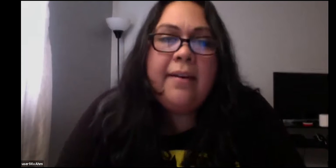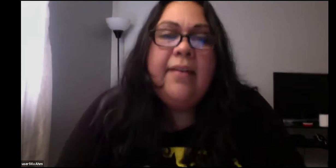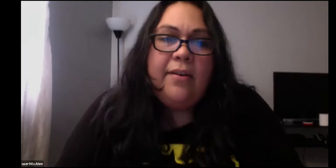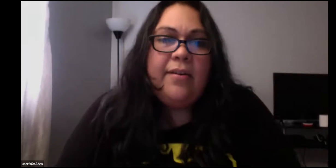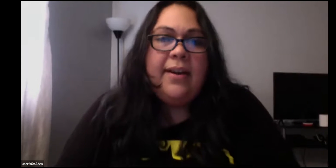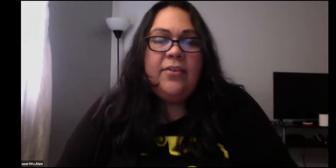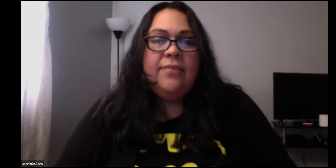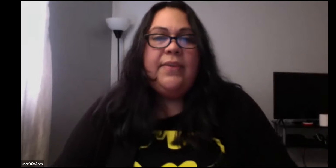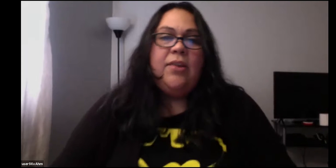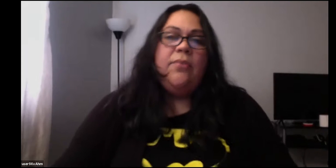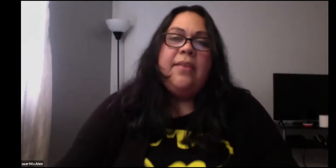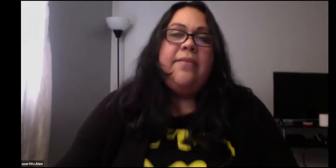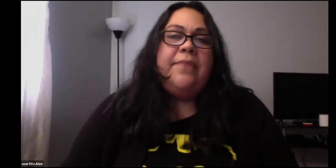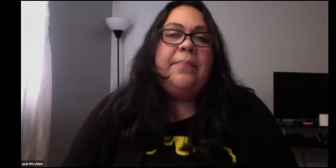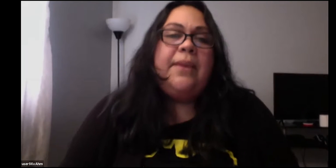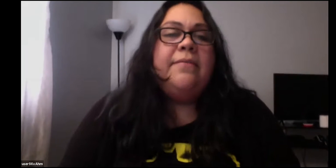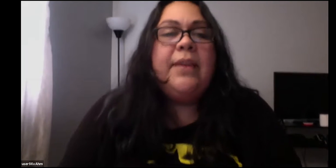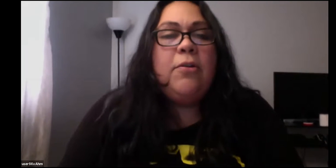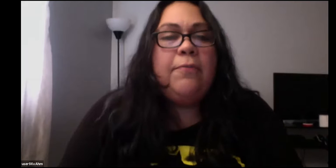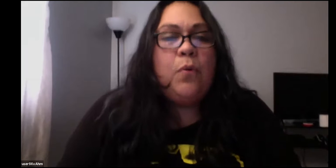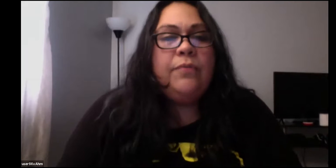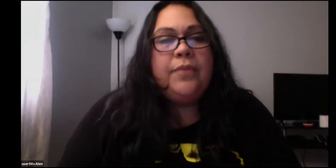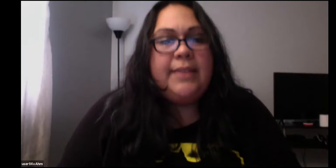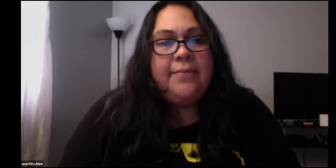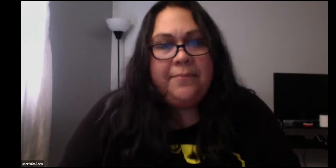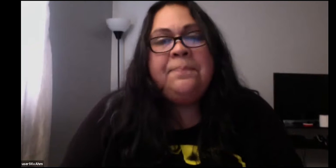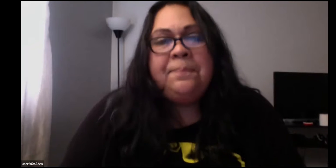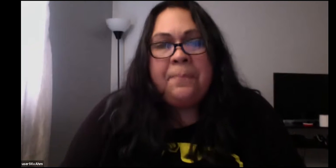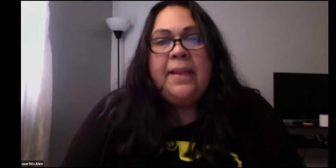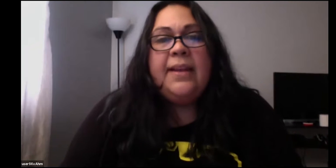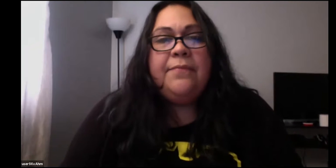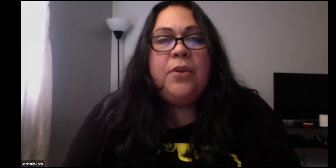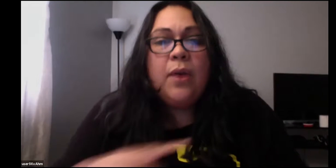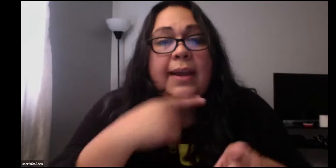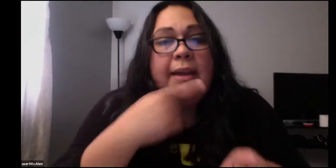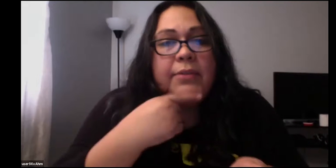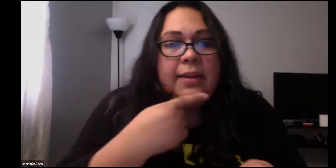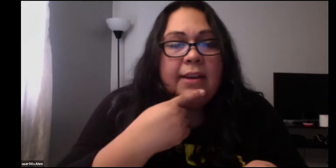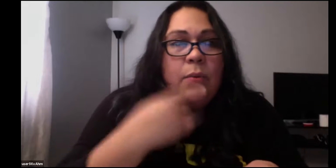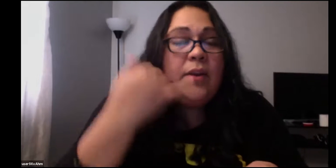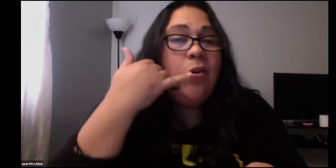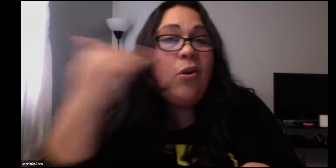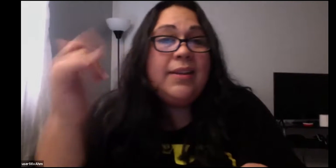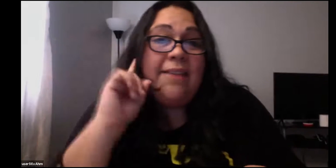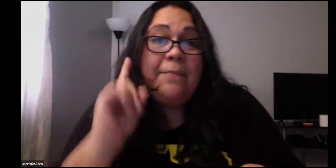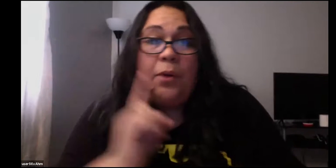All right, on the video, the VP, the video phone for the deaf. And if you are hearing and you want to call a deaf